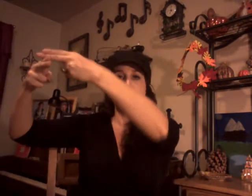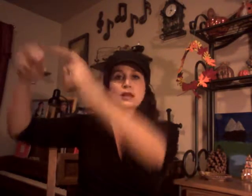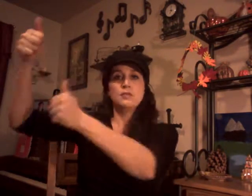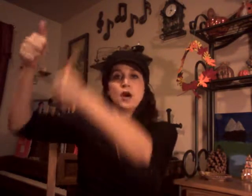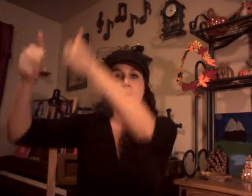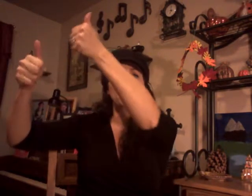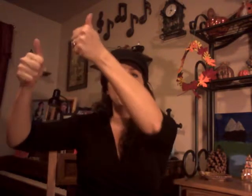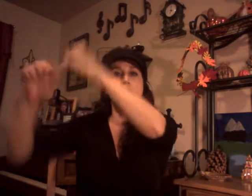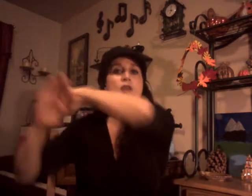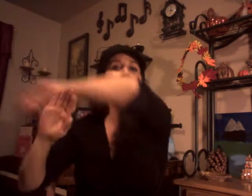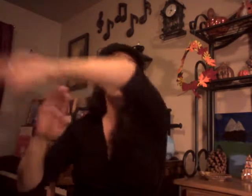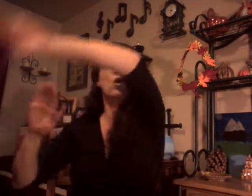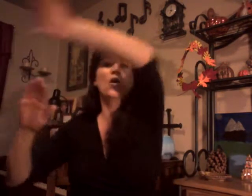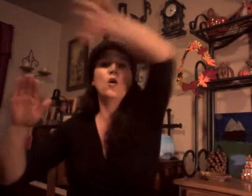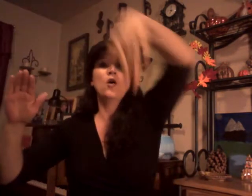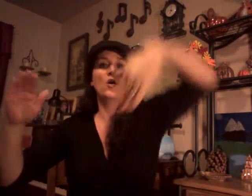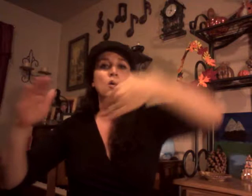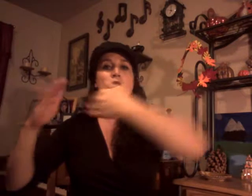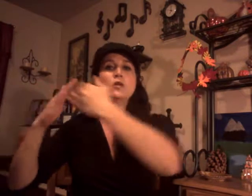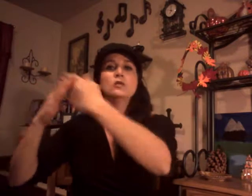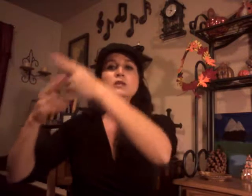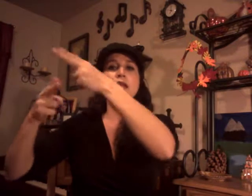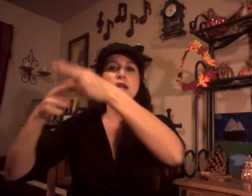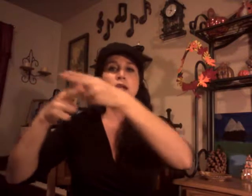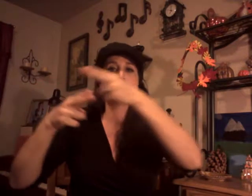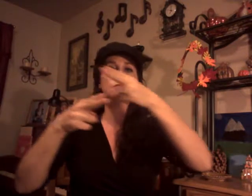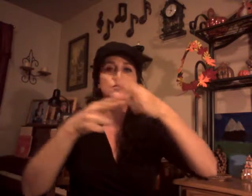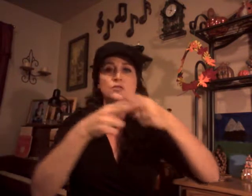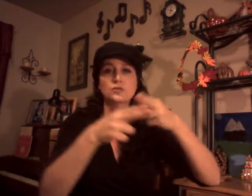name above all names,